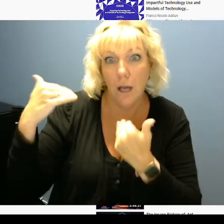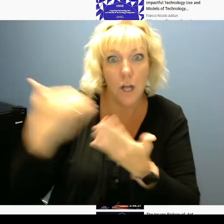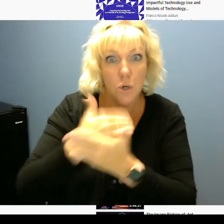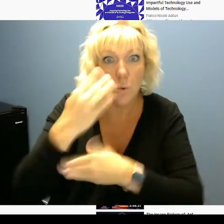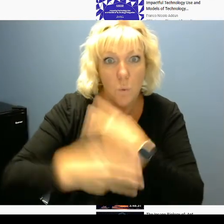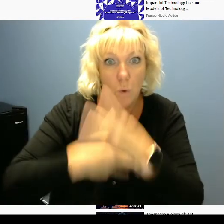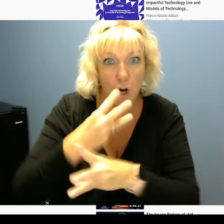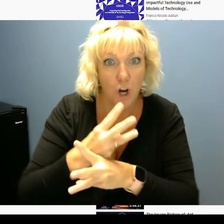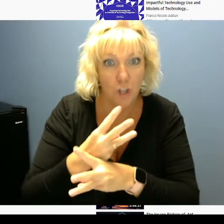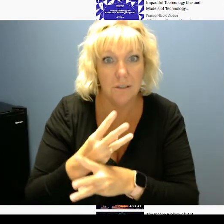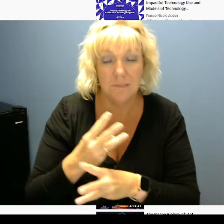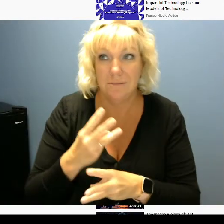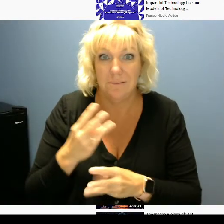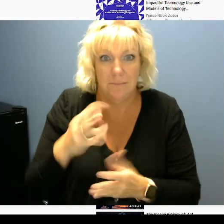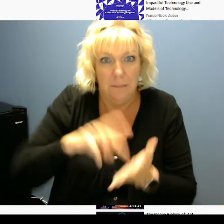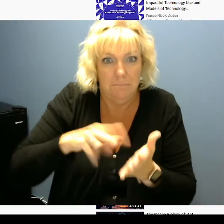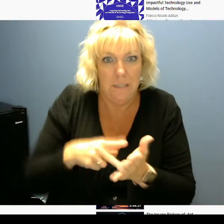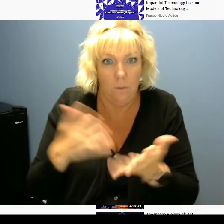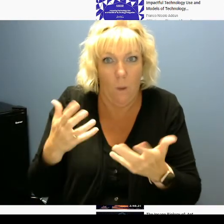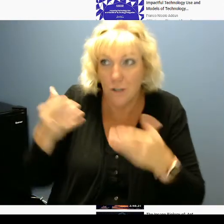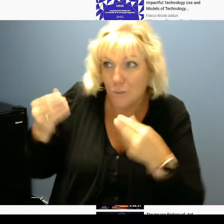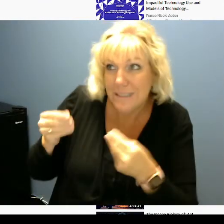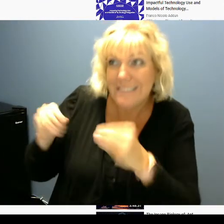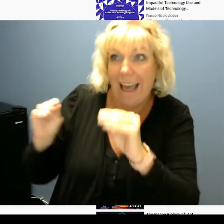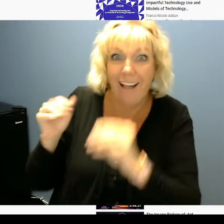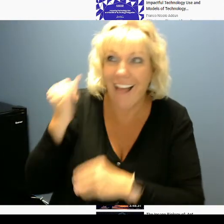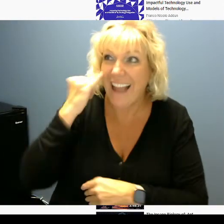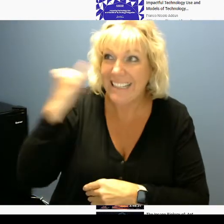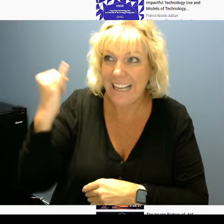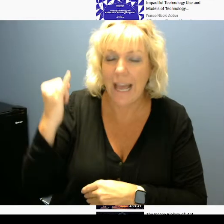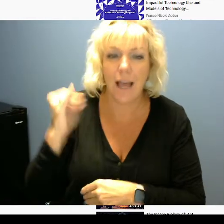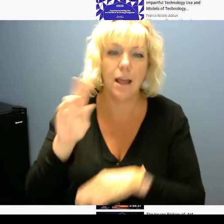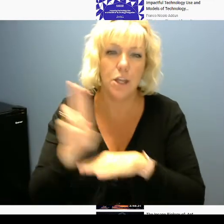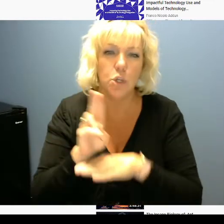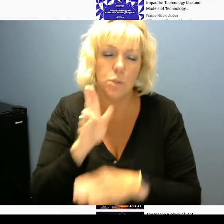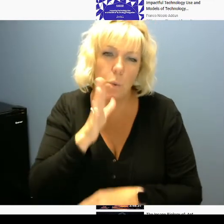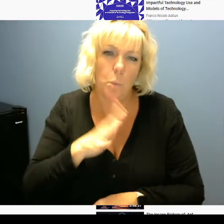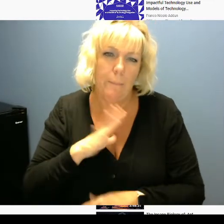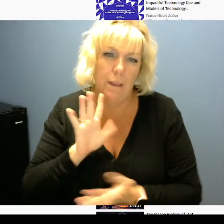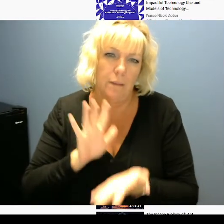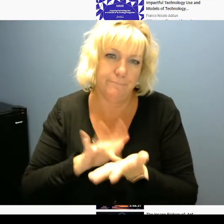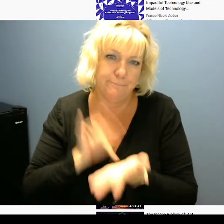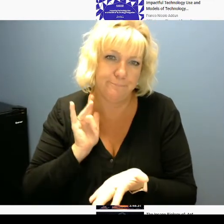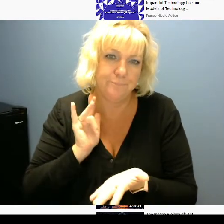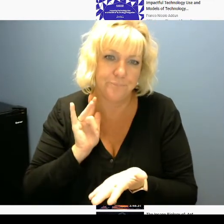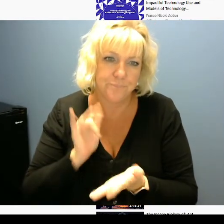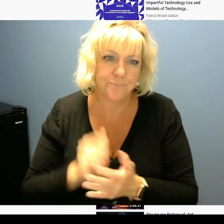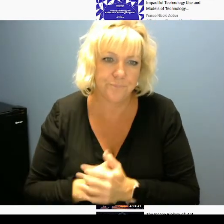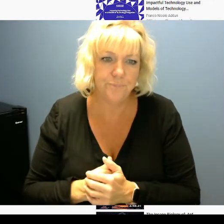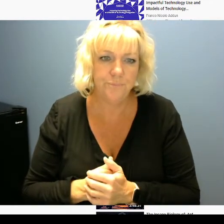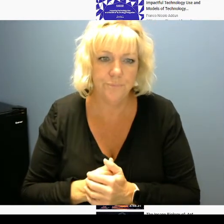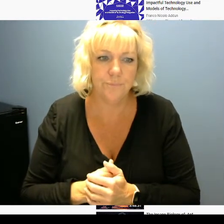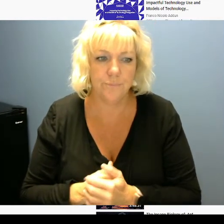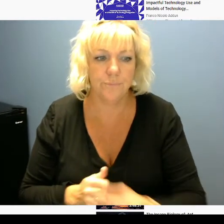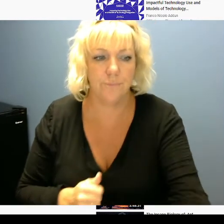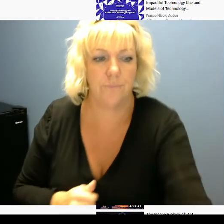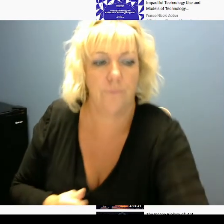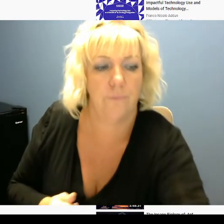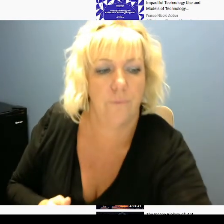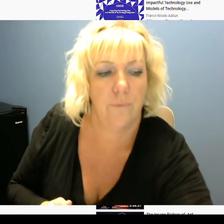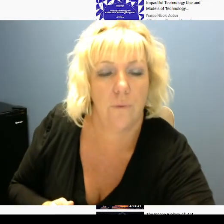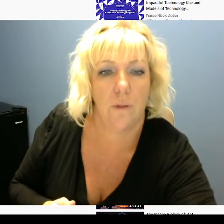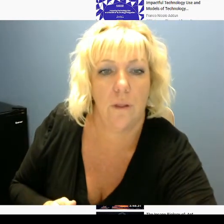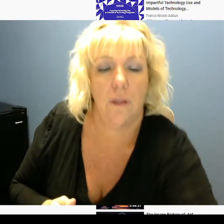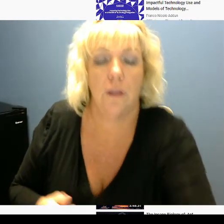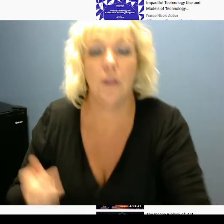woman in the picture. And that's what they did in the 16th century as well. And their understanding of what's beautiful, of who